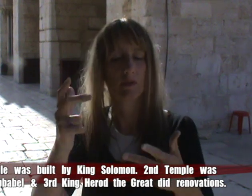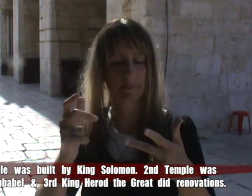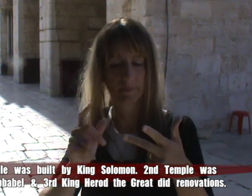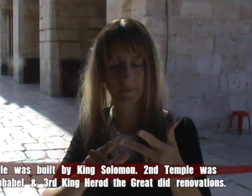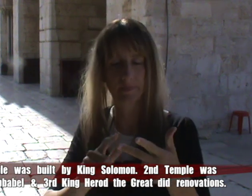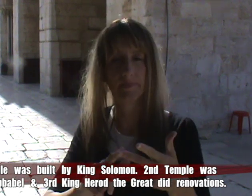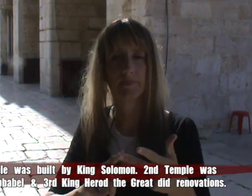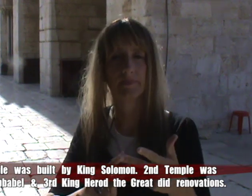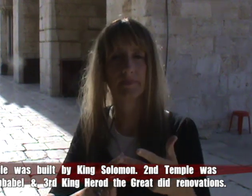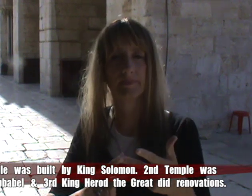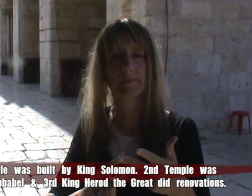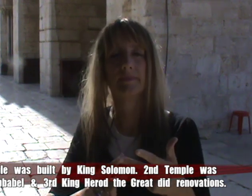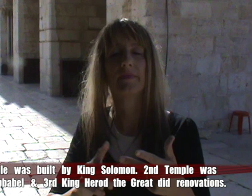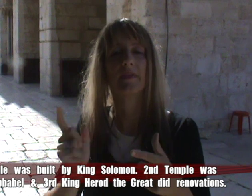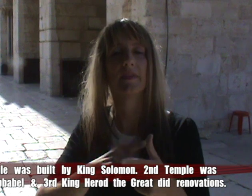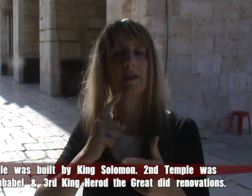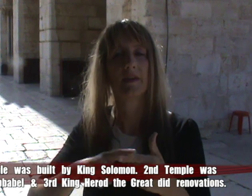And then third,